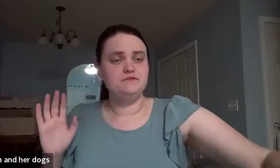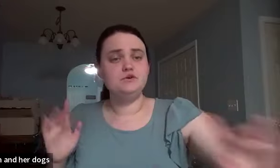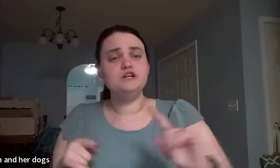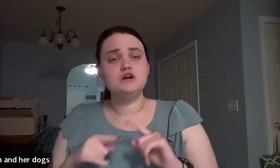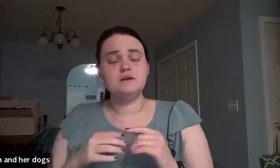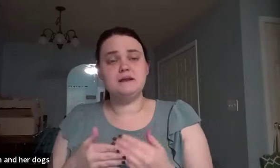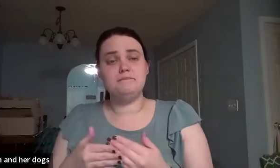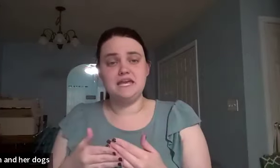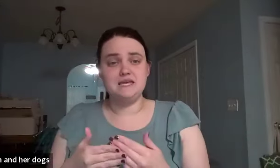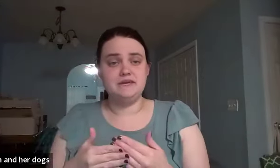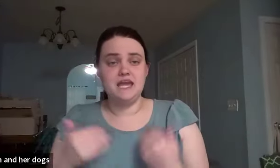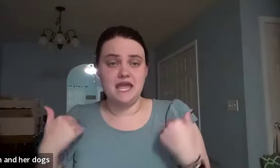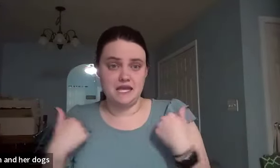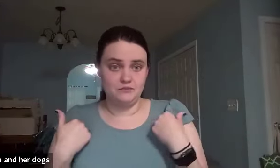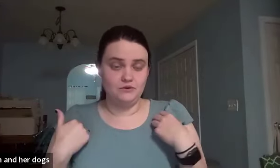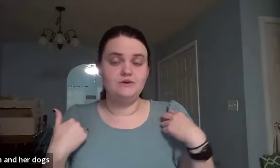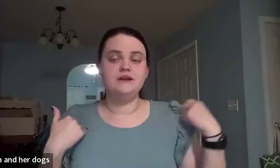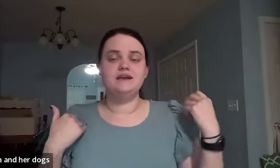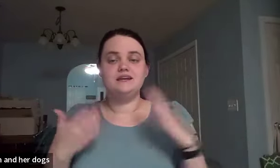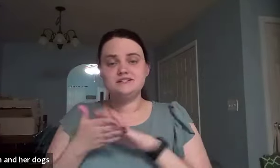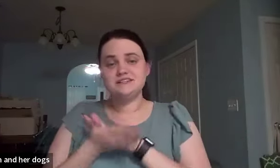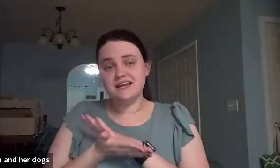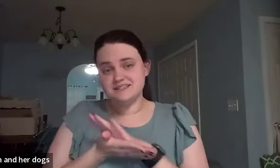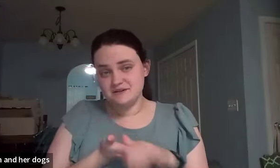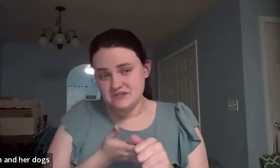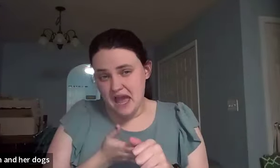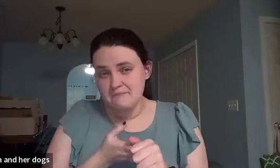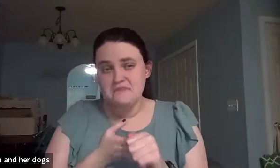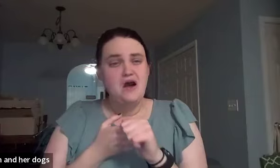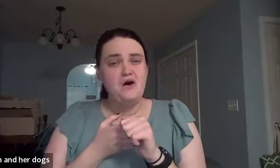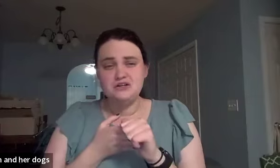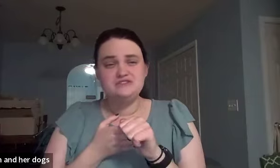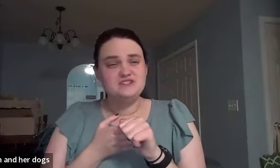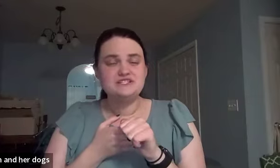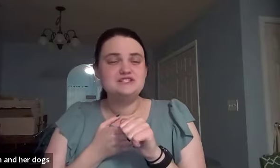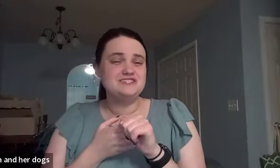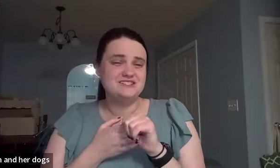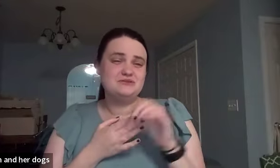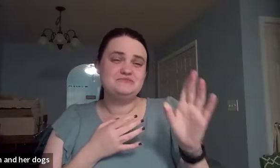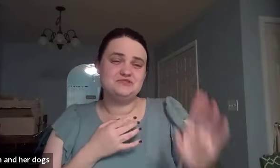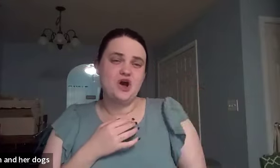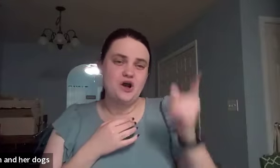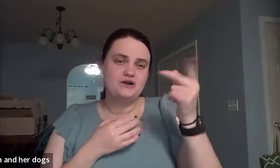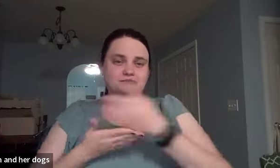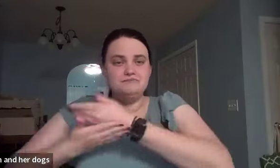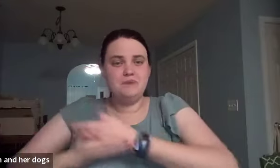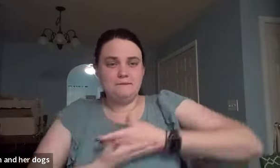If you were going to talk about a baby animal, here's the nice thing with that. All you do is you just do dog,